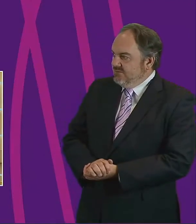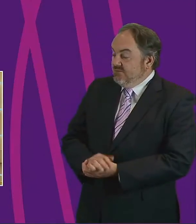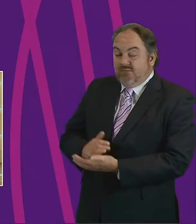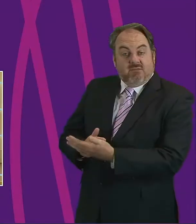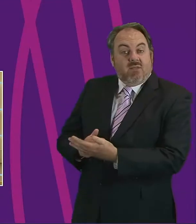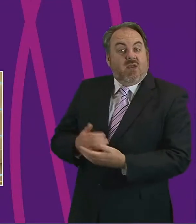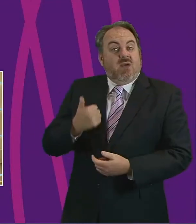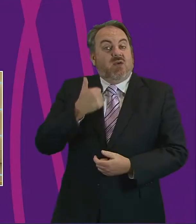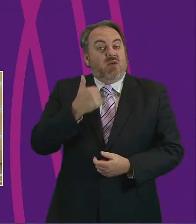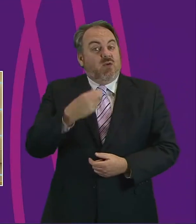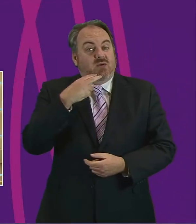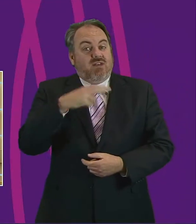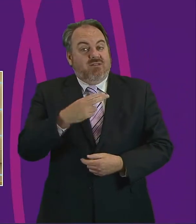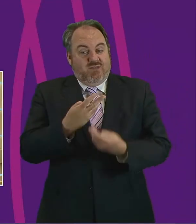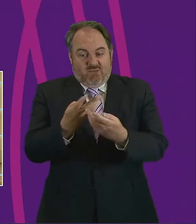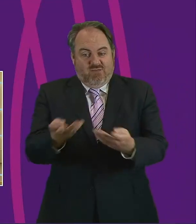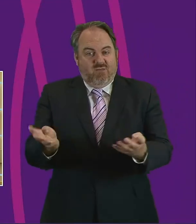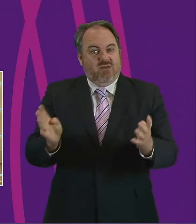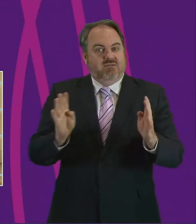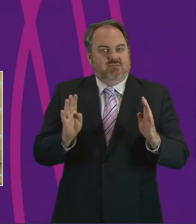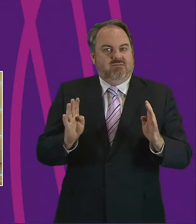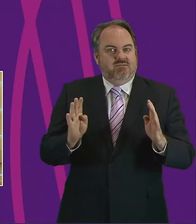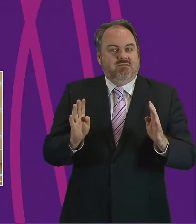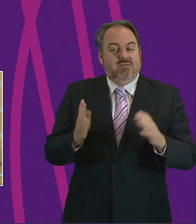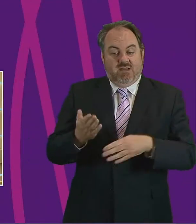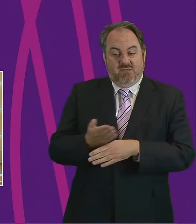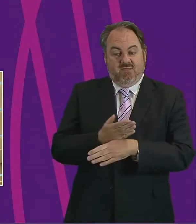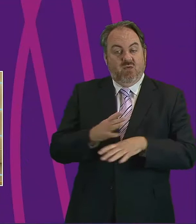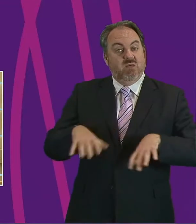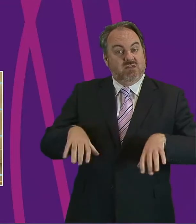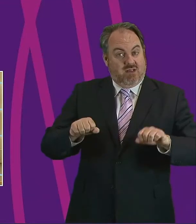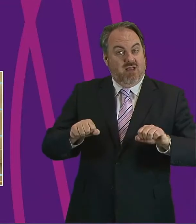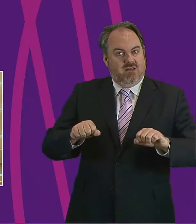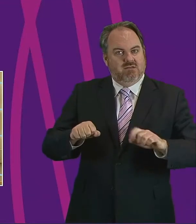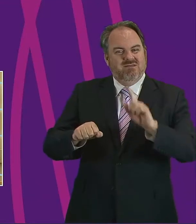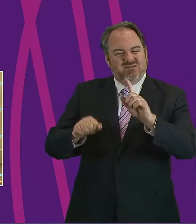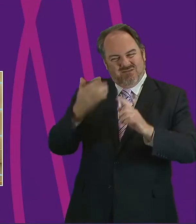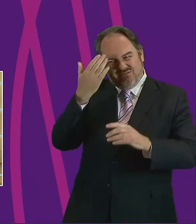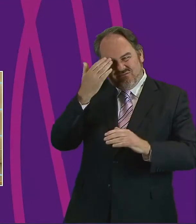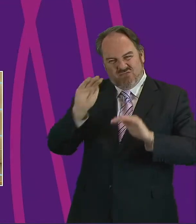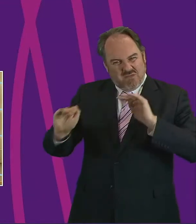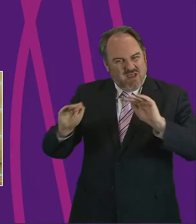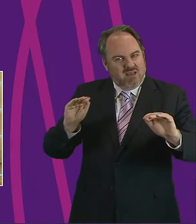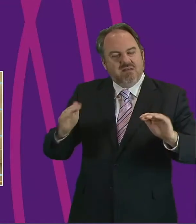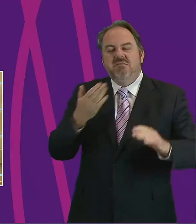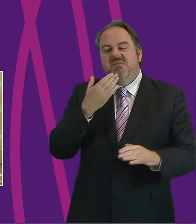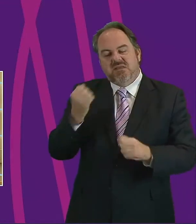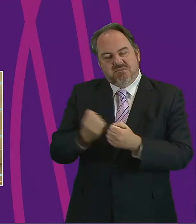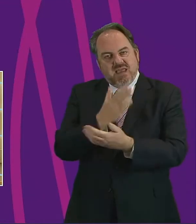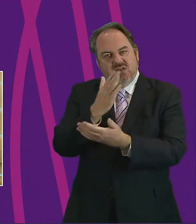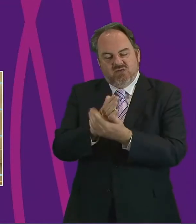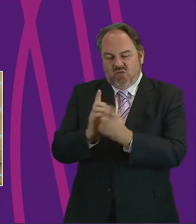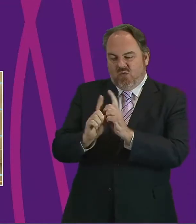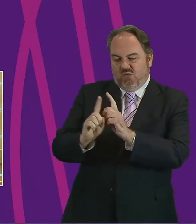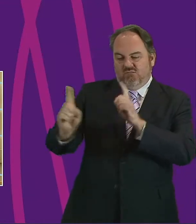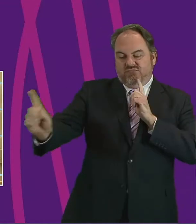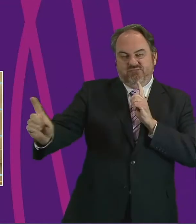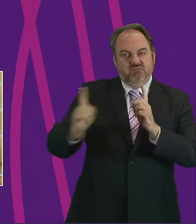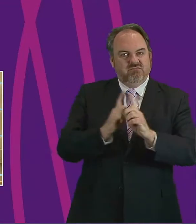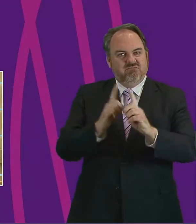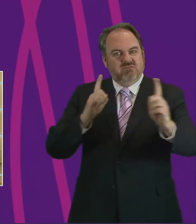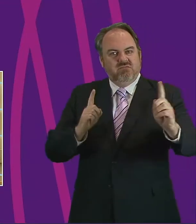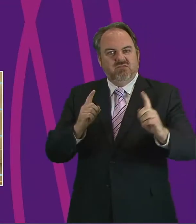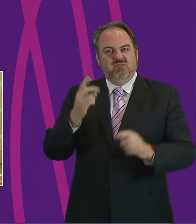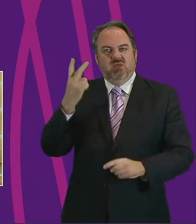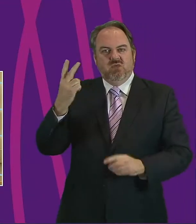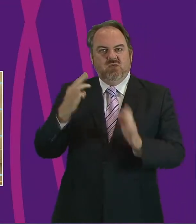Good afternoon, colleagues. And before I begin, as usual, can I just remind members just to be careful about observing social distancing guidance when we're in